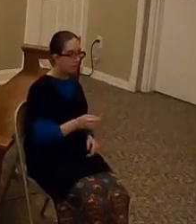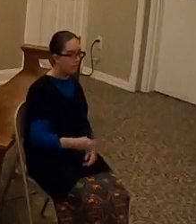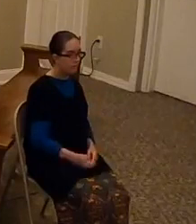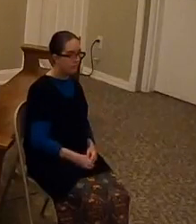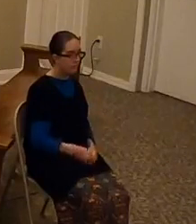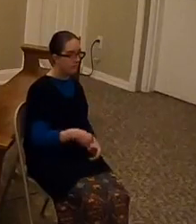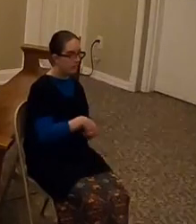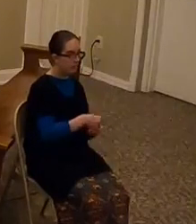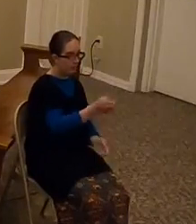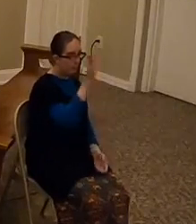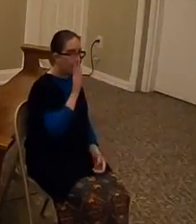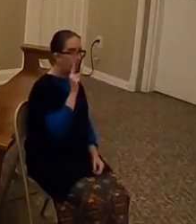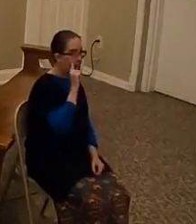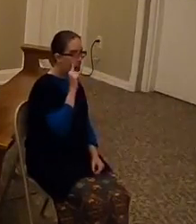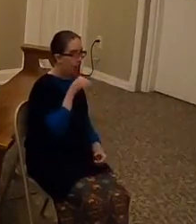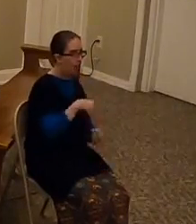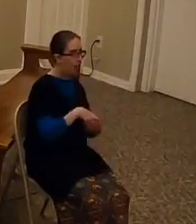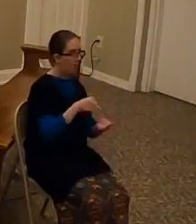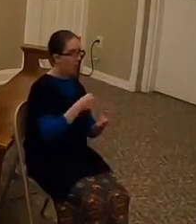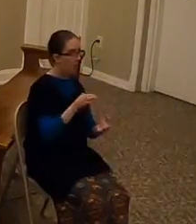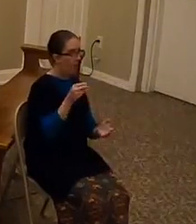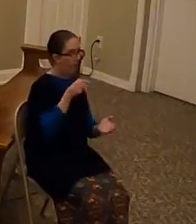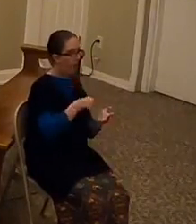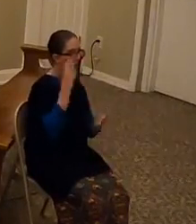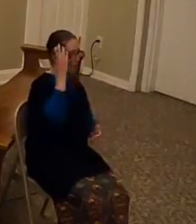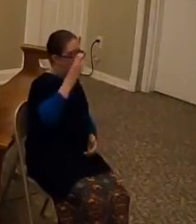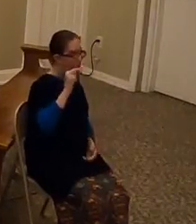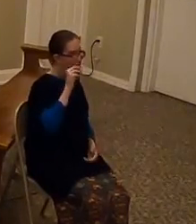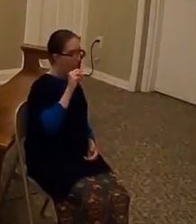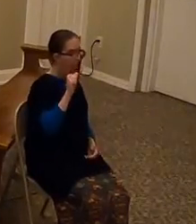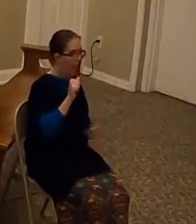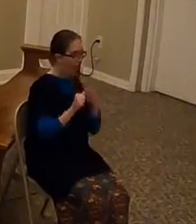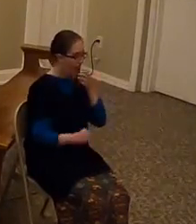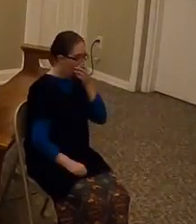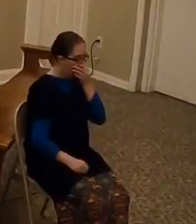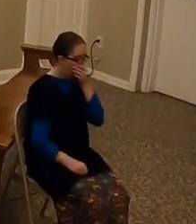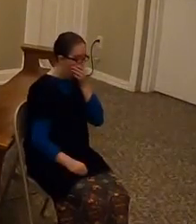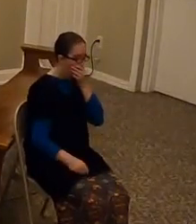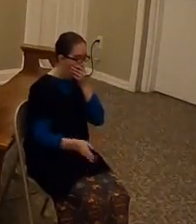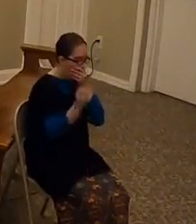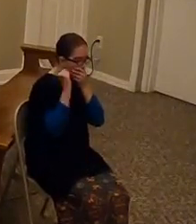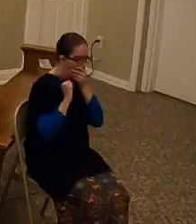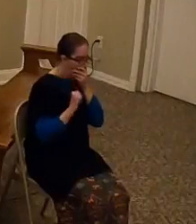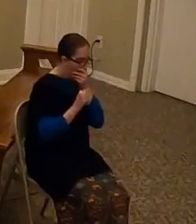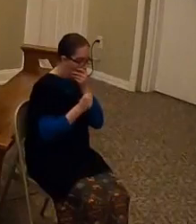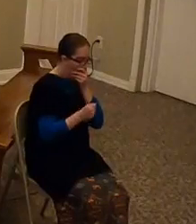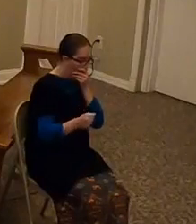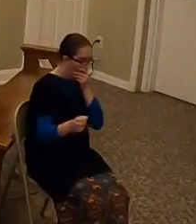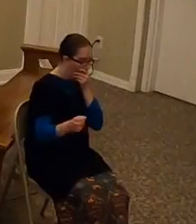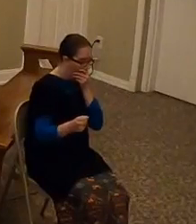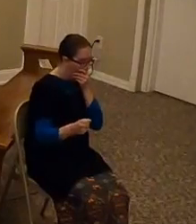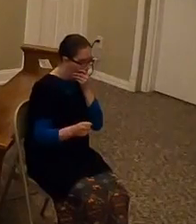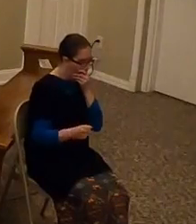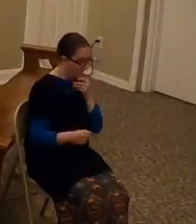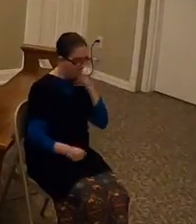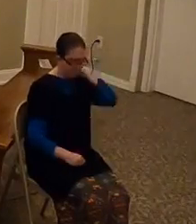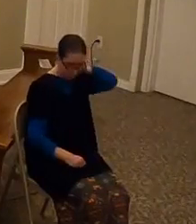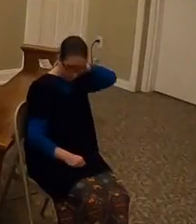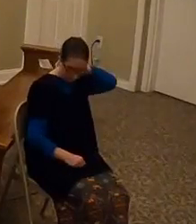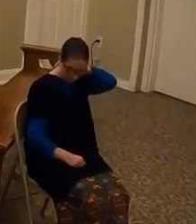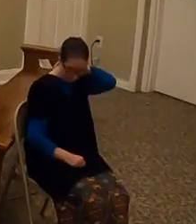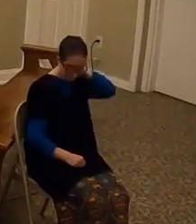Amen. In God's eyes, in the midst of this crazy world, Noah stood out as a man who was sound, wholesome, innocent, and